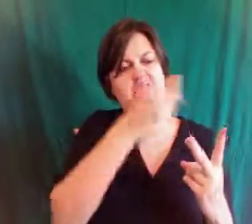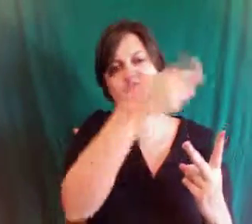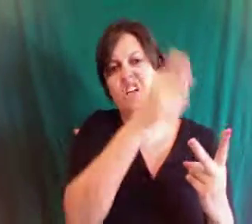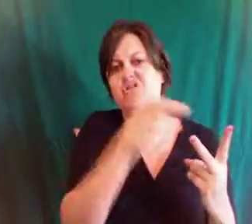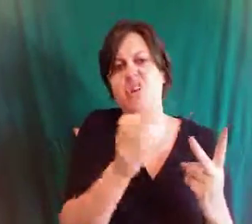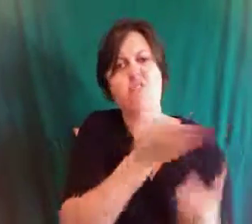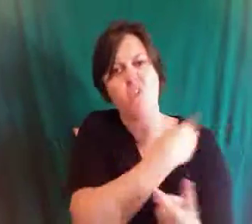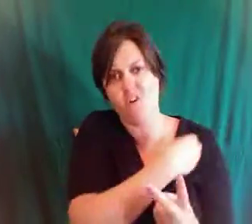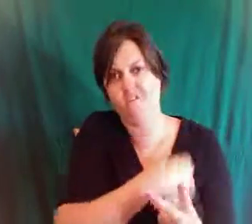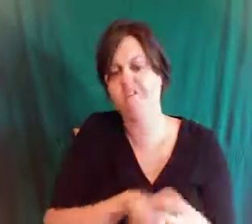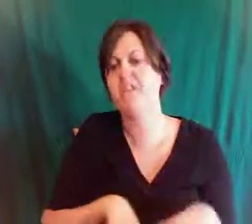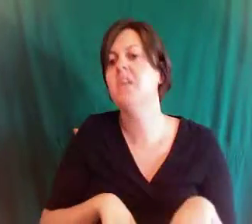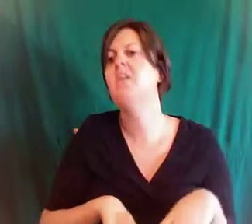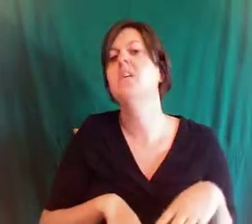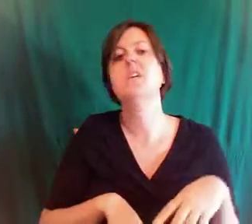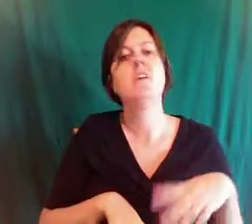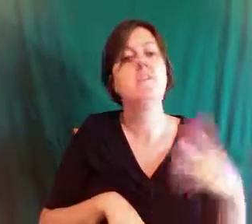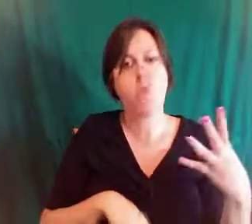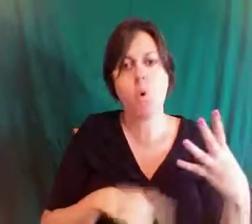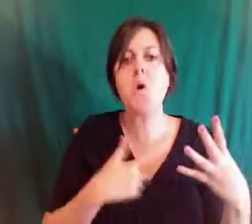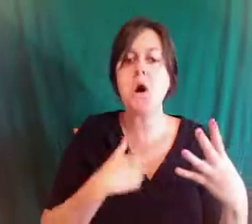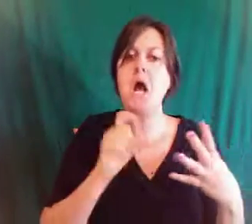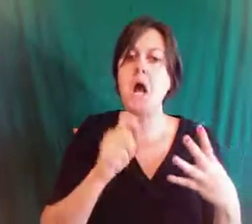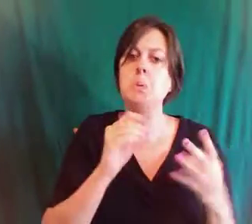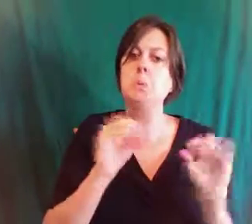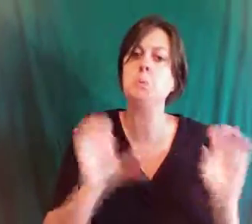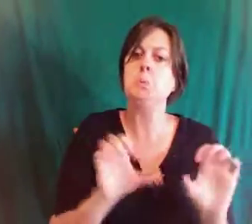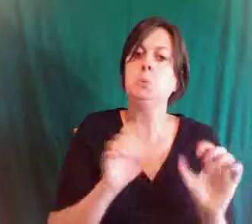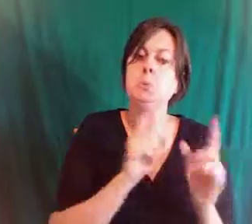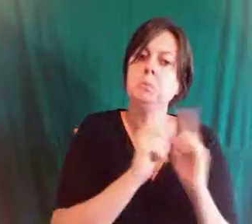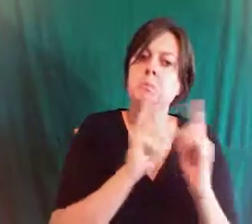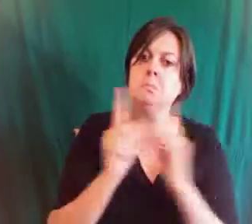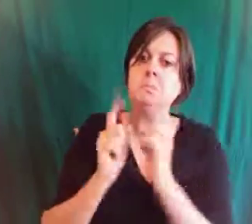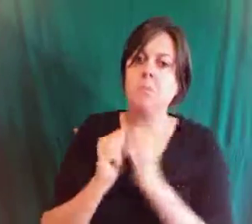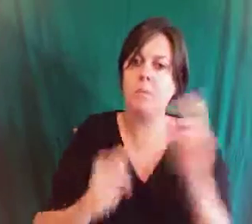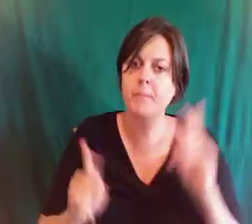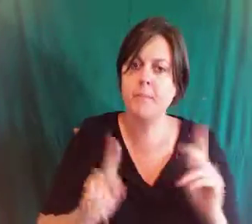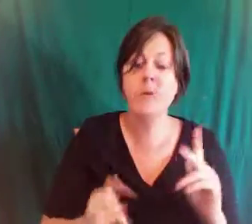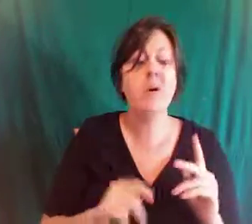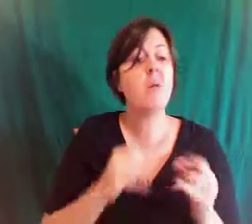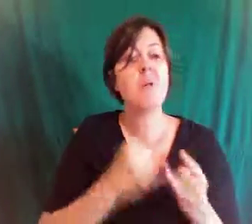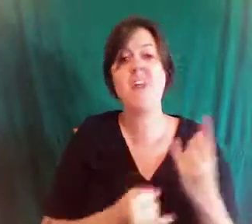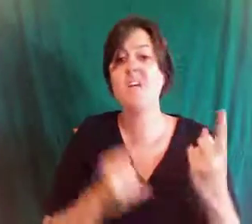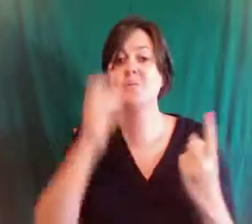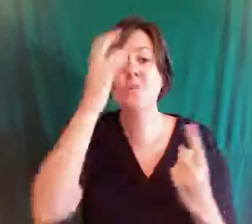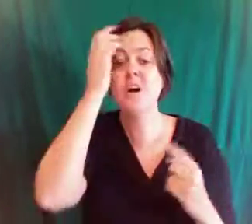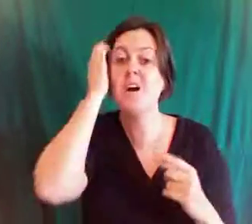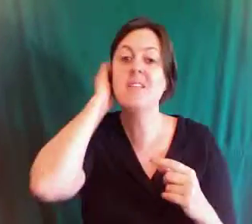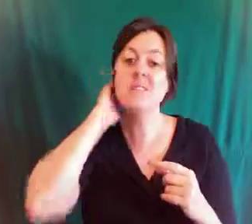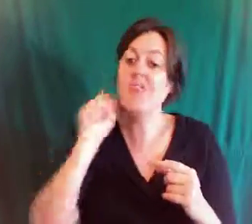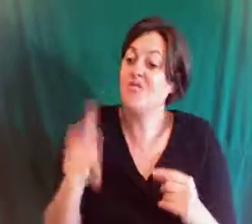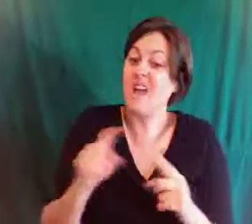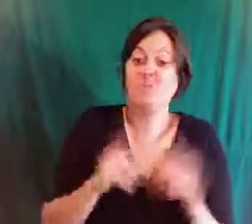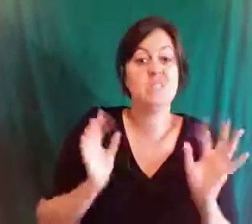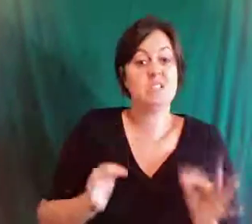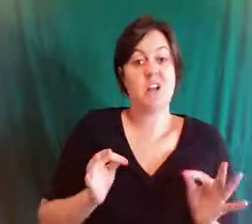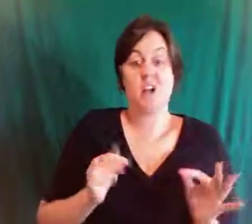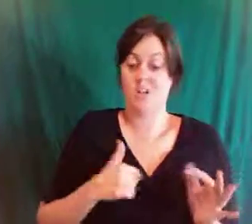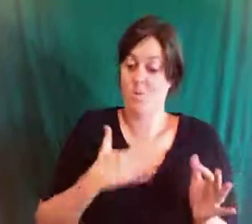I was going to take that risk. But when they were in my head, they were huge, and I was never going to be able to overcome them. So